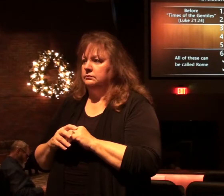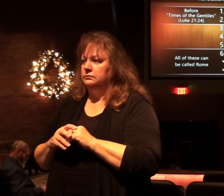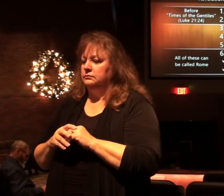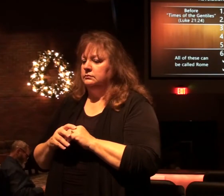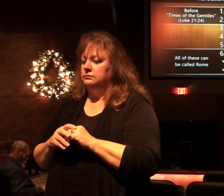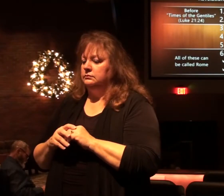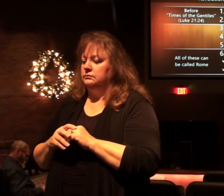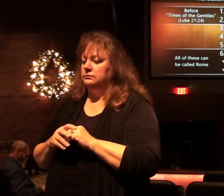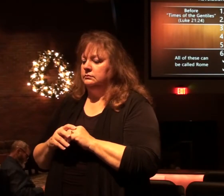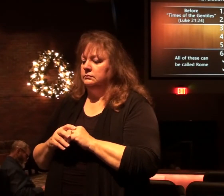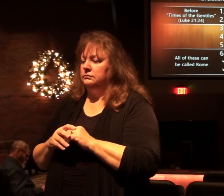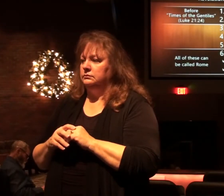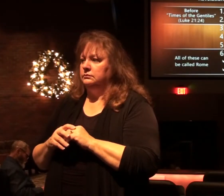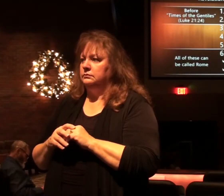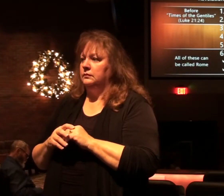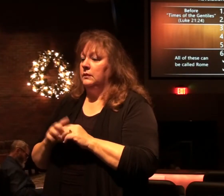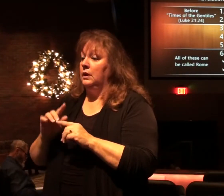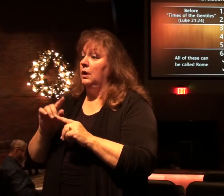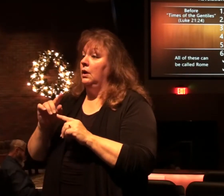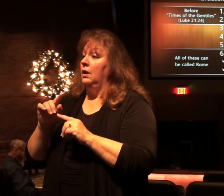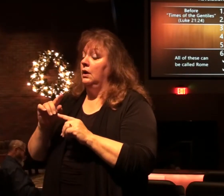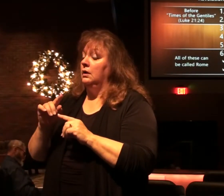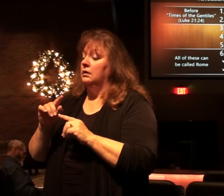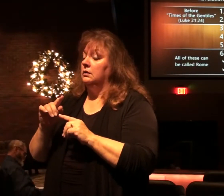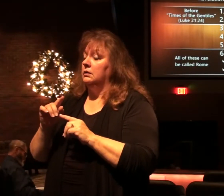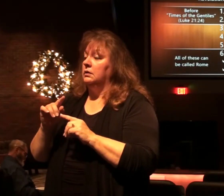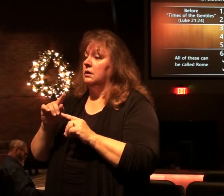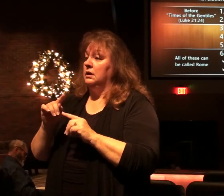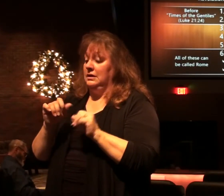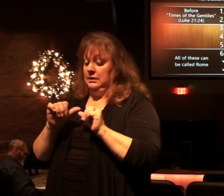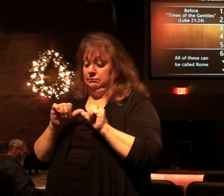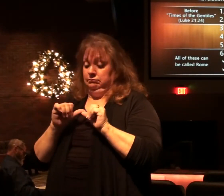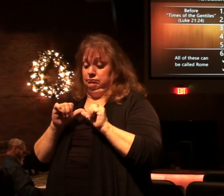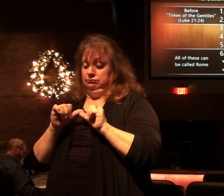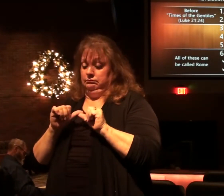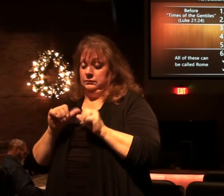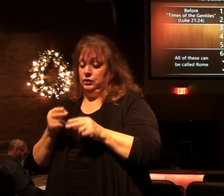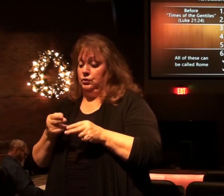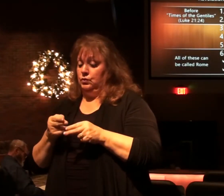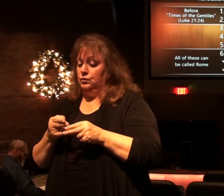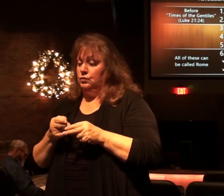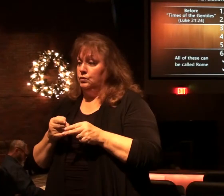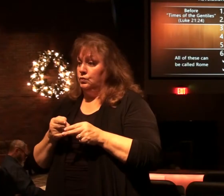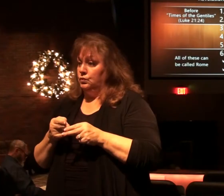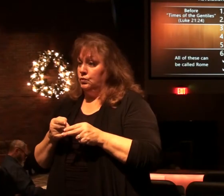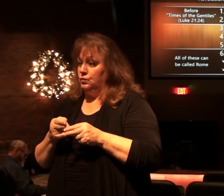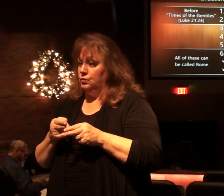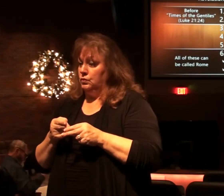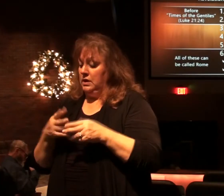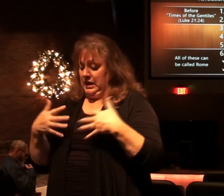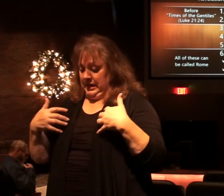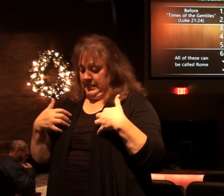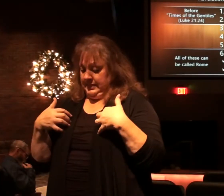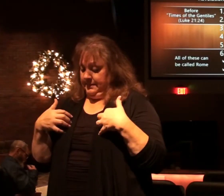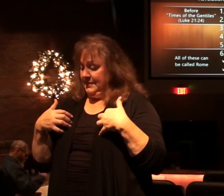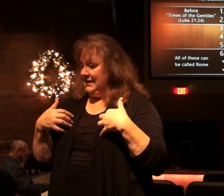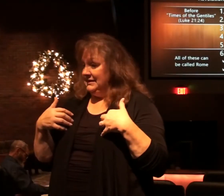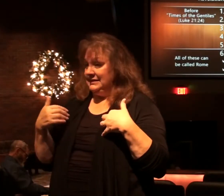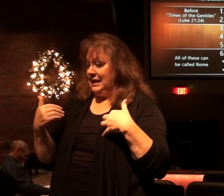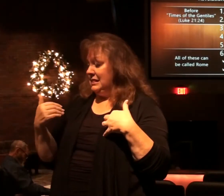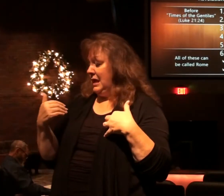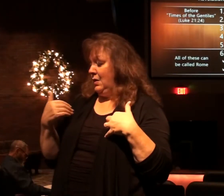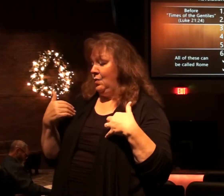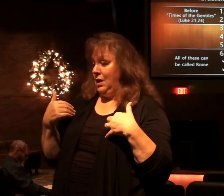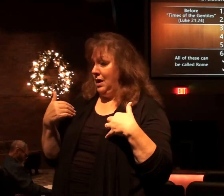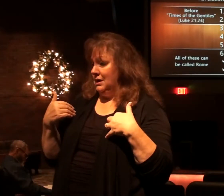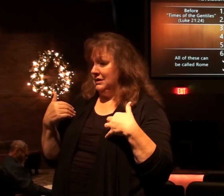after these, when he comes, he must remain a little while. The beast which was and is not is